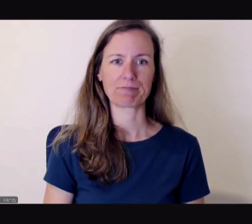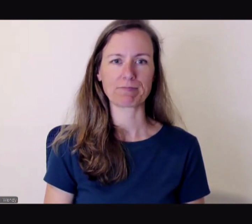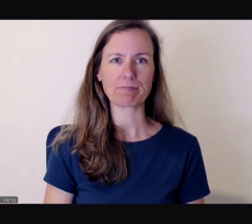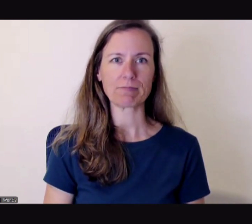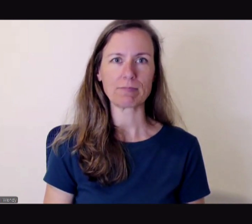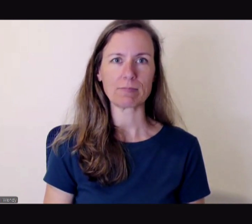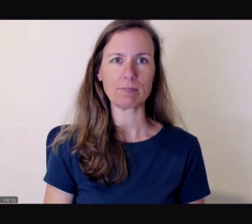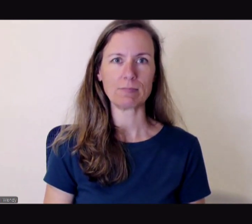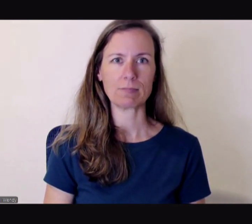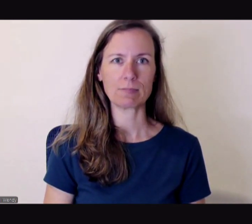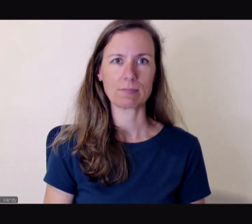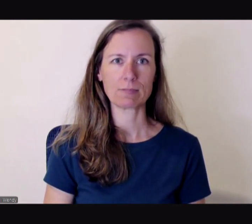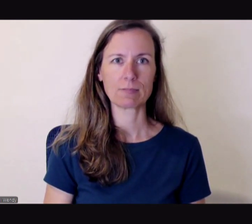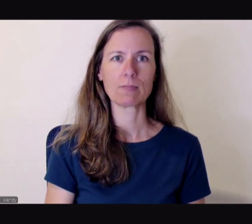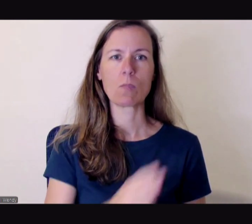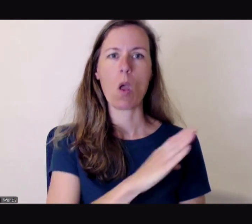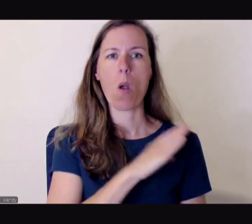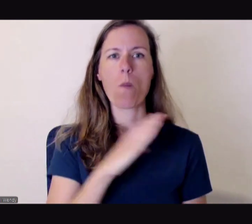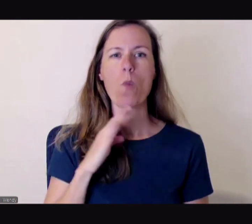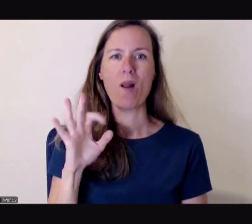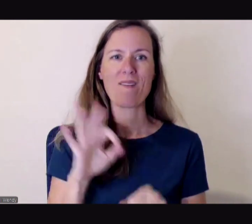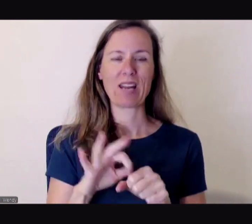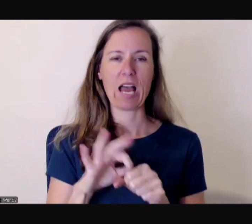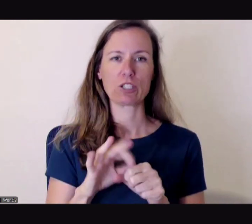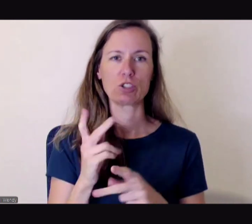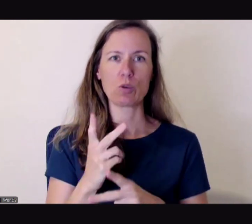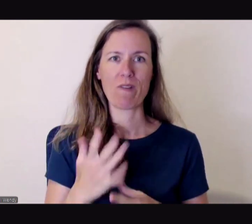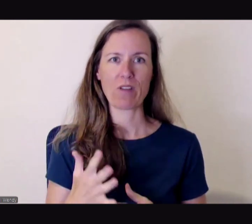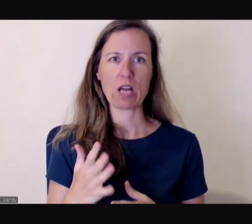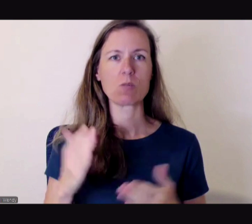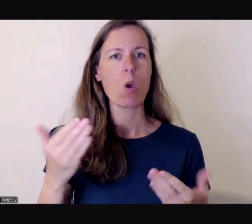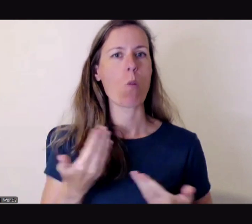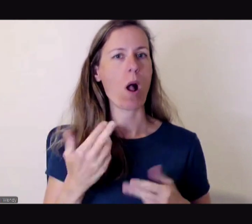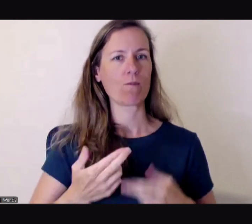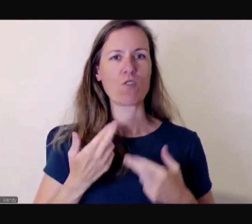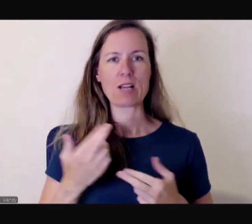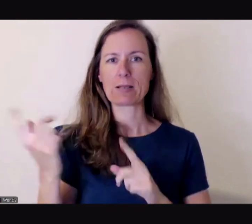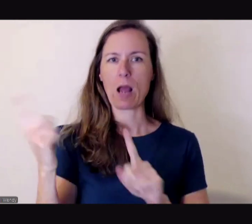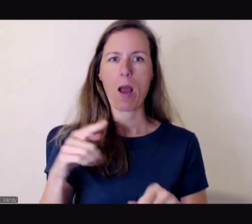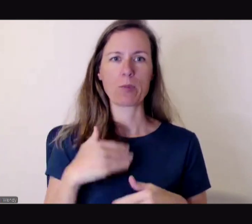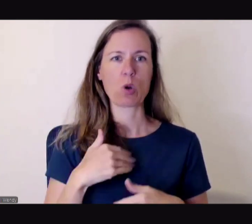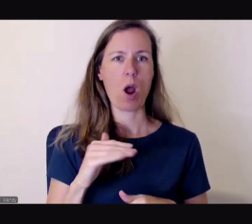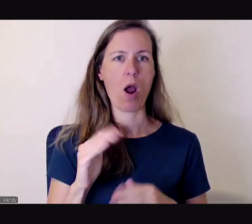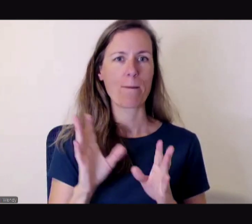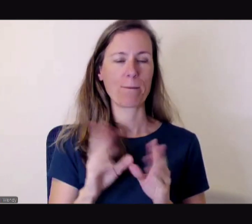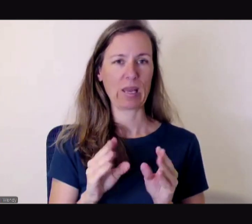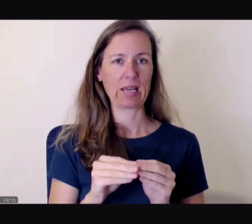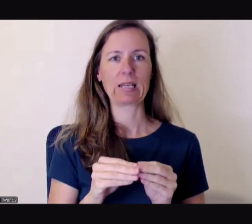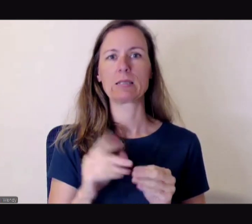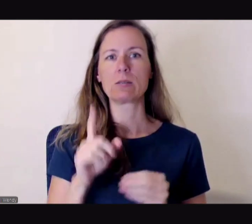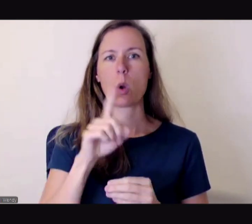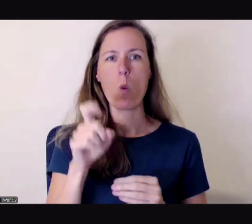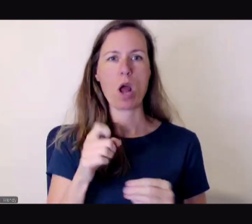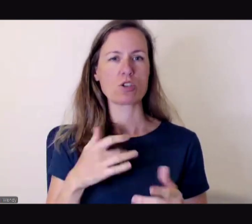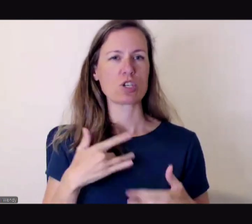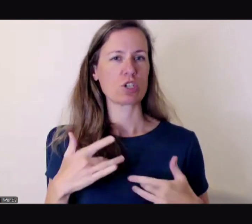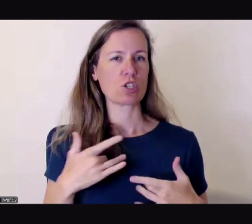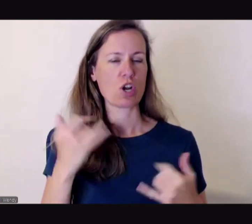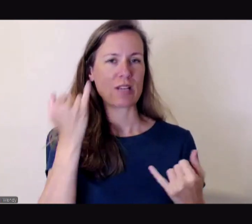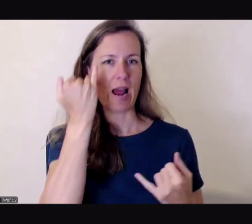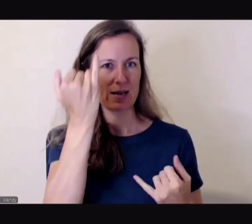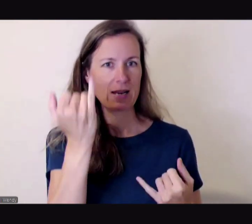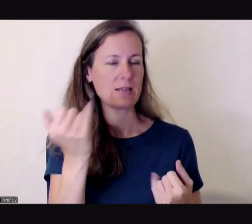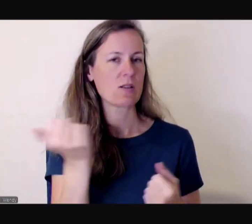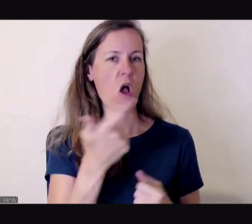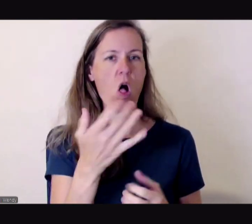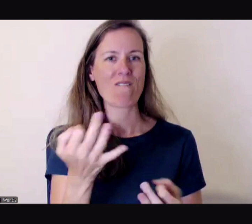The Board of Election Supervisors welcomes residents to attend our meetings, air their questions, concerns, and ideas, and we take all feedback seriously, and